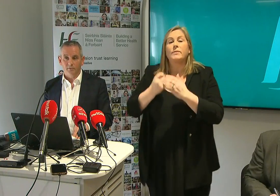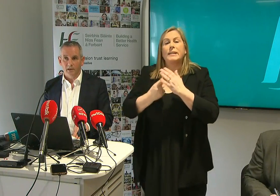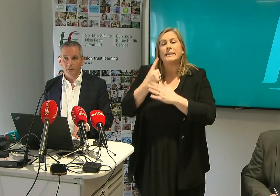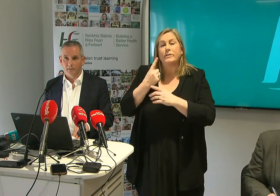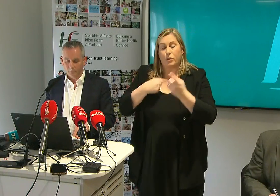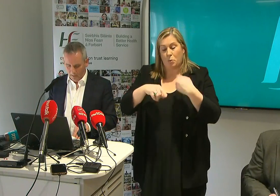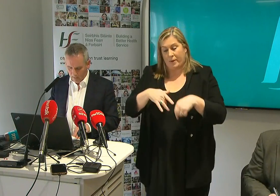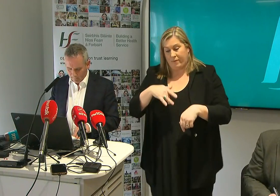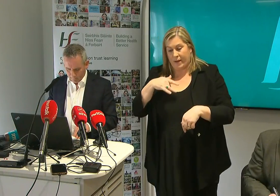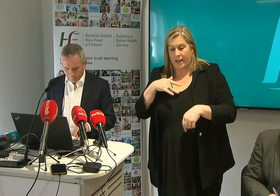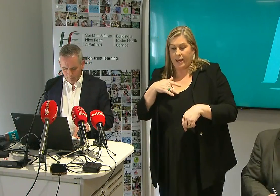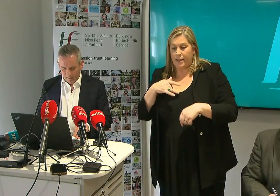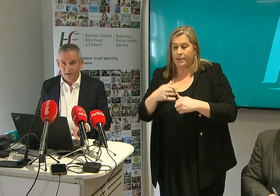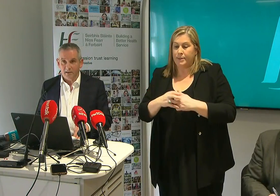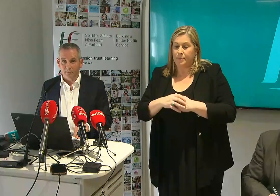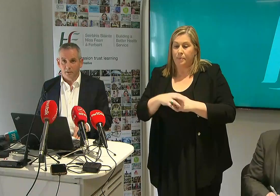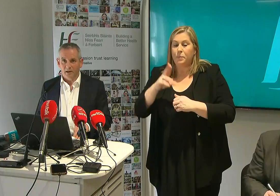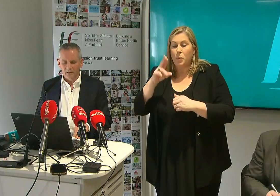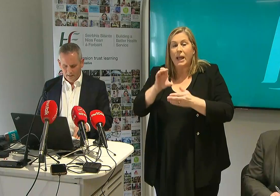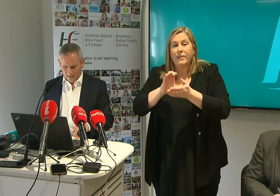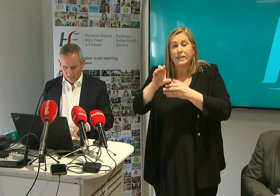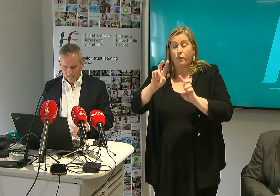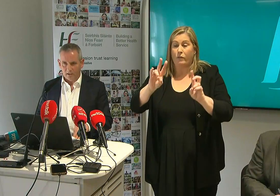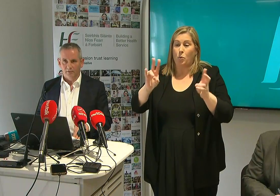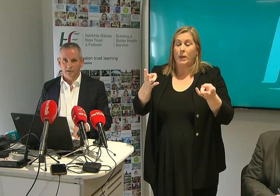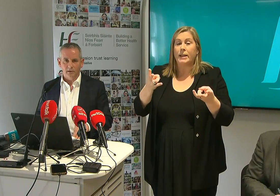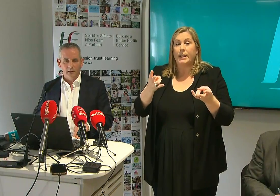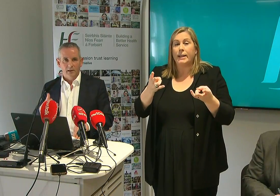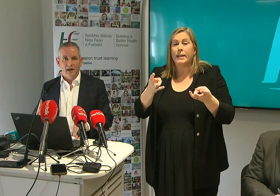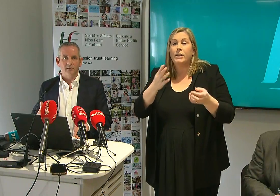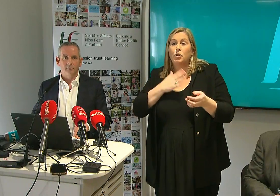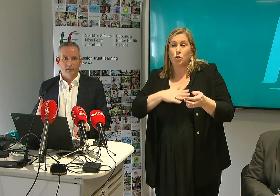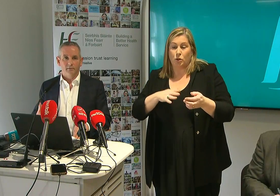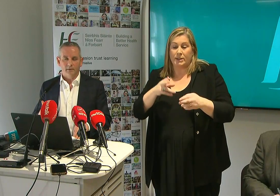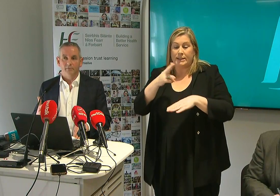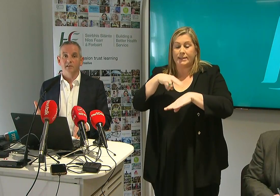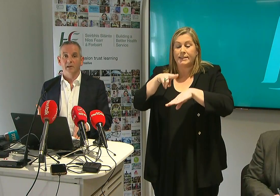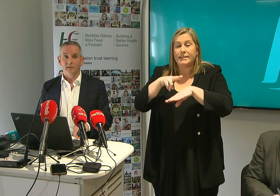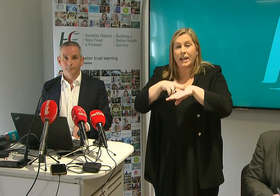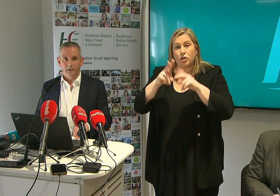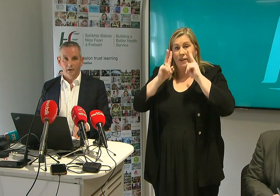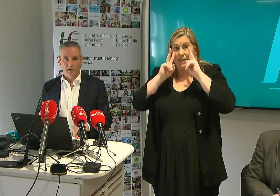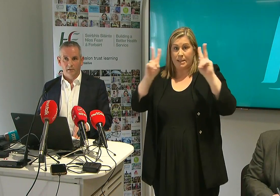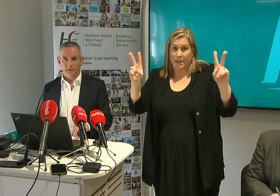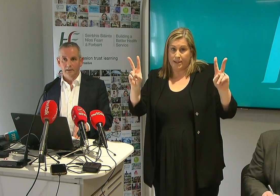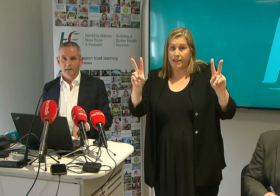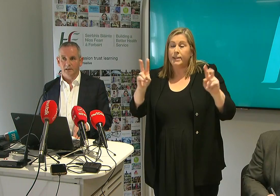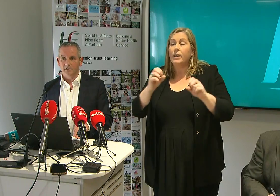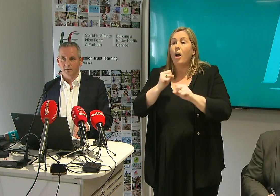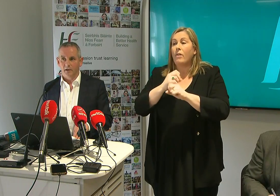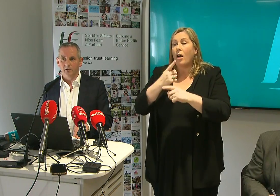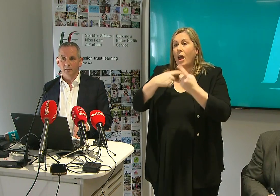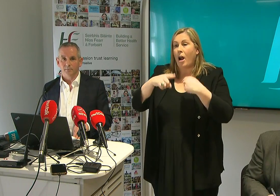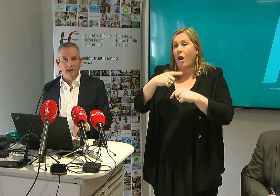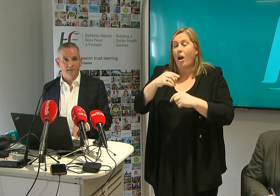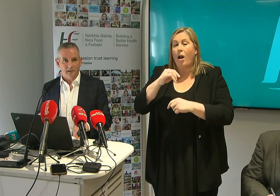which we feel we can invest in very quickly, is just to give us national visibility of all our